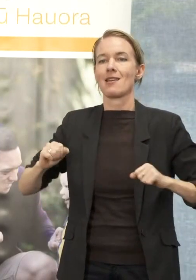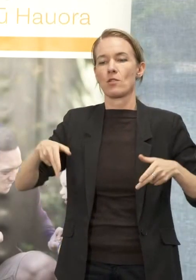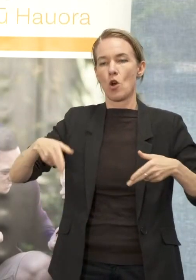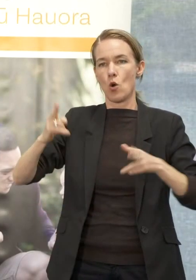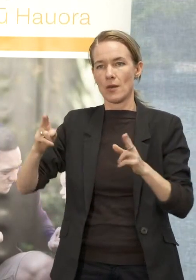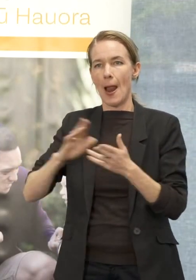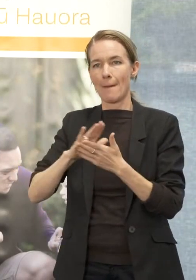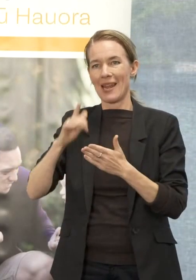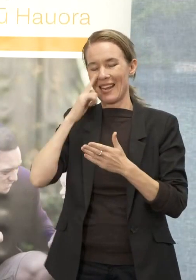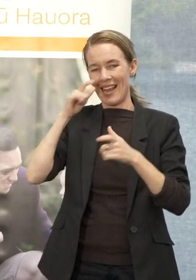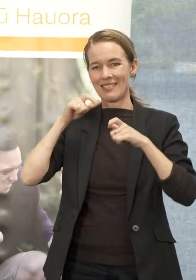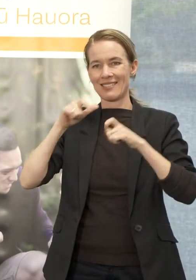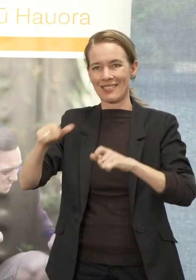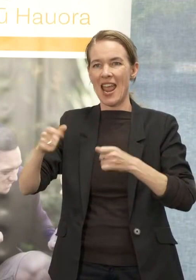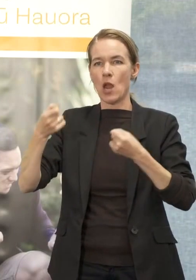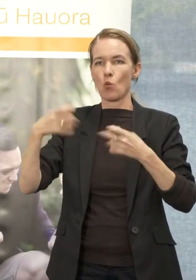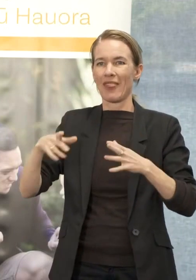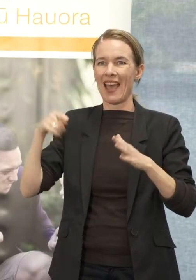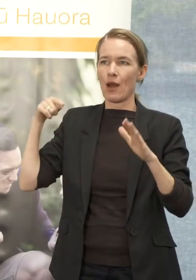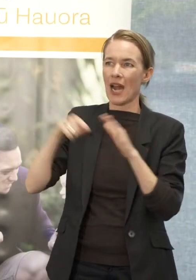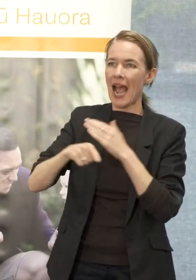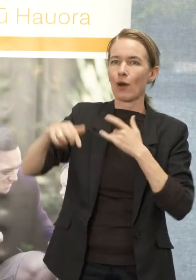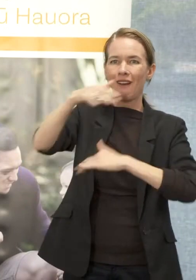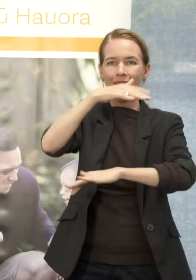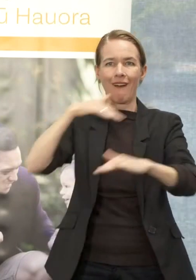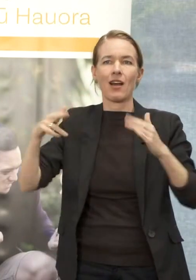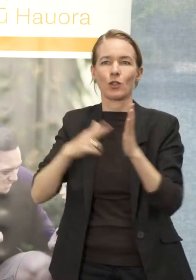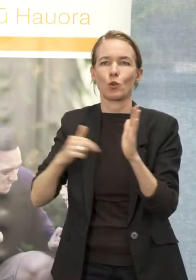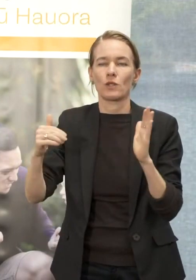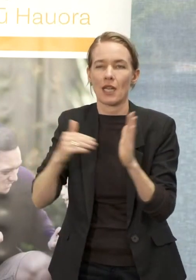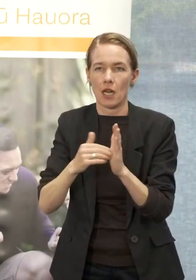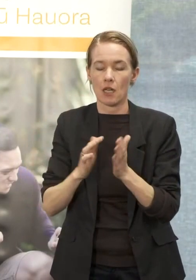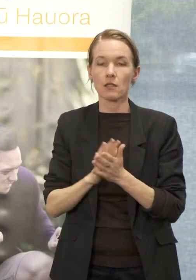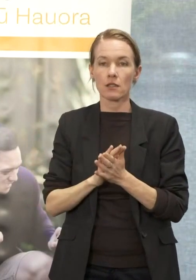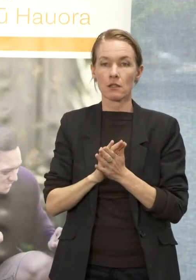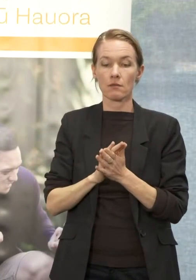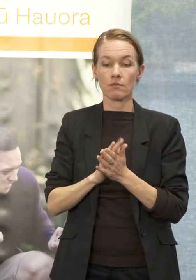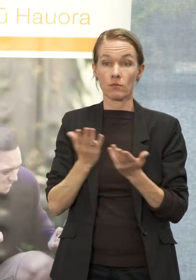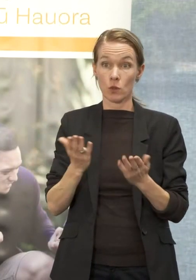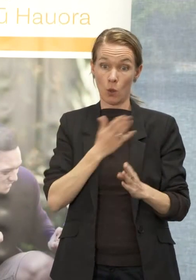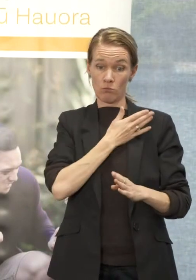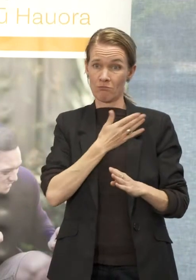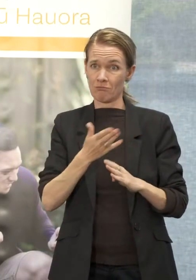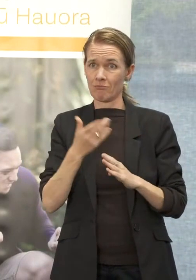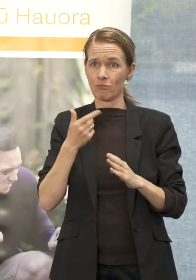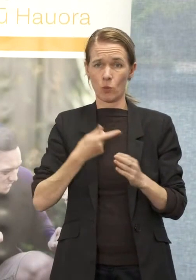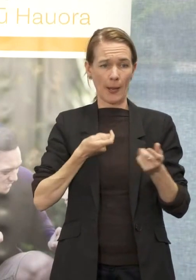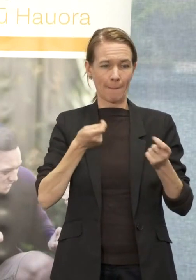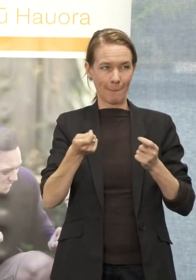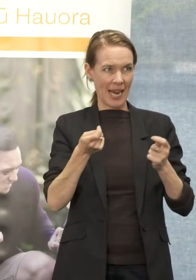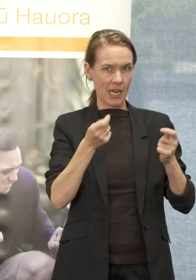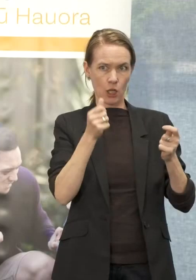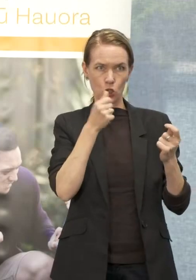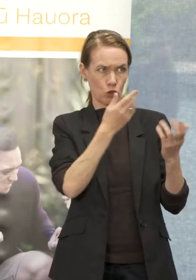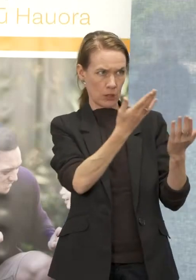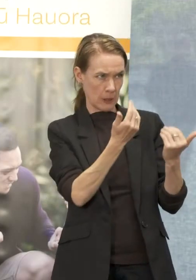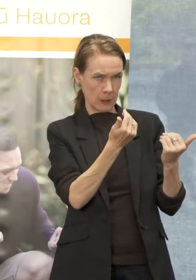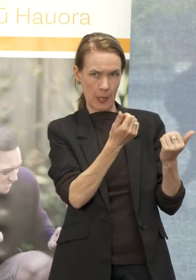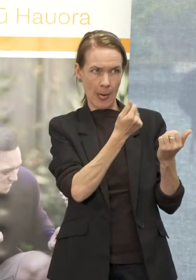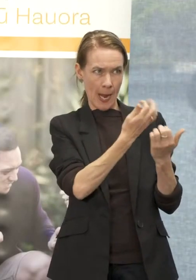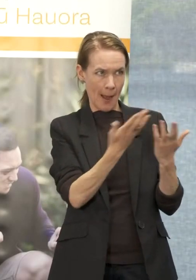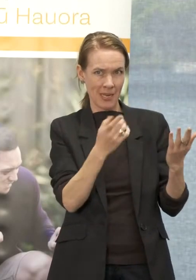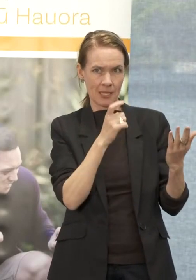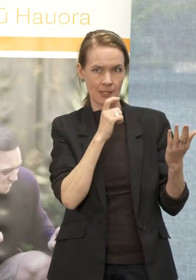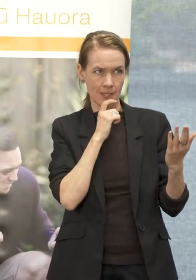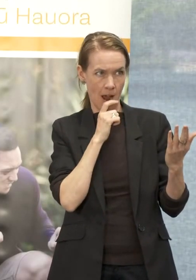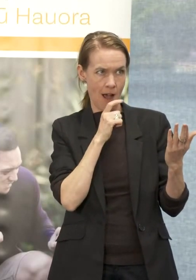international based air crew, we've already seen that happening. What I reported yesterday from the flight yesterday, that Air India